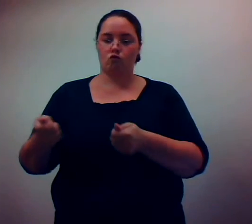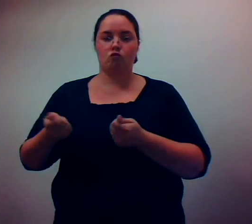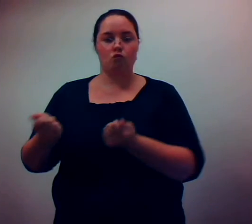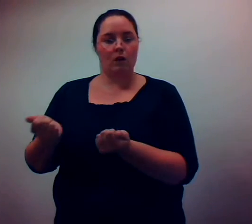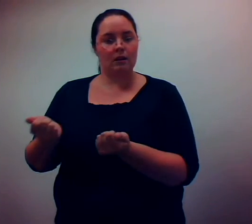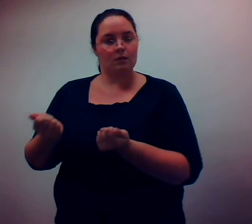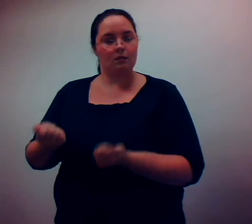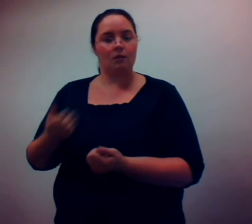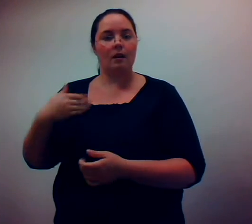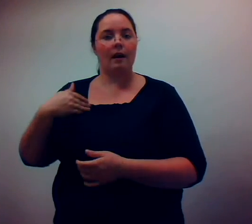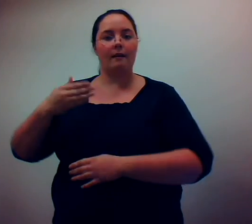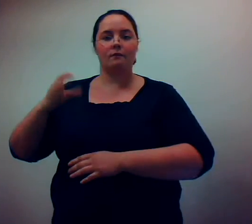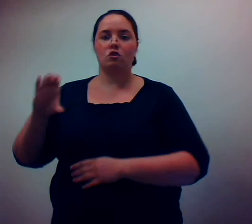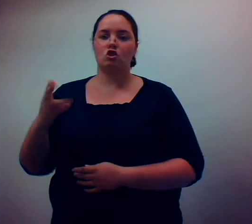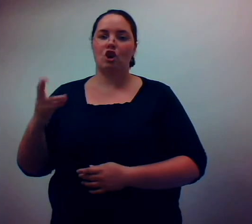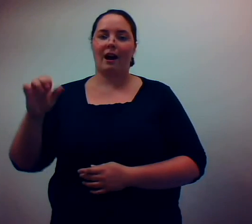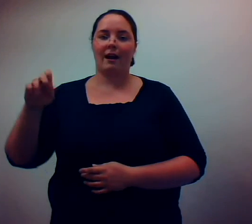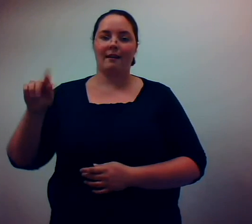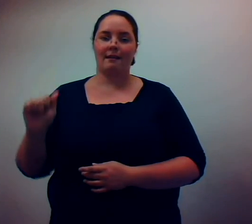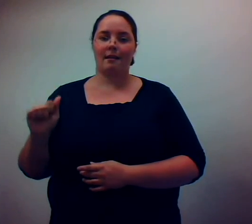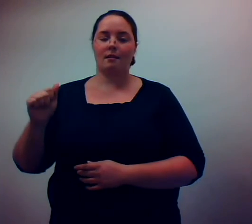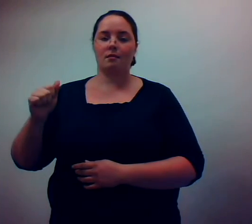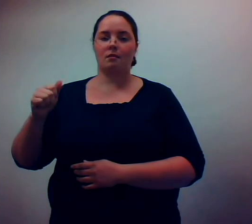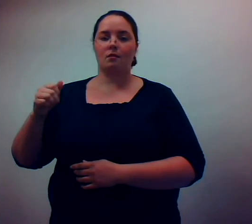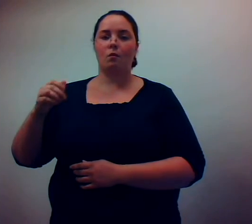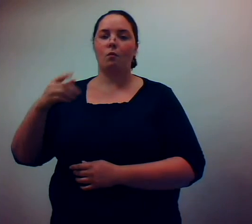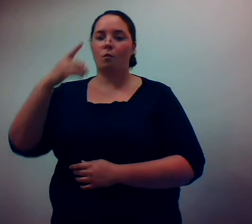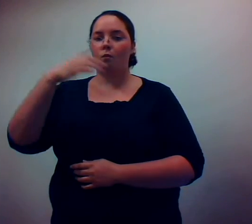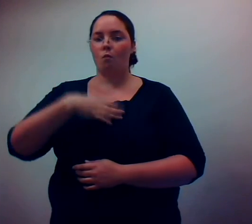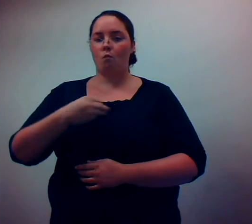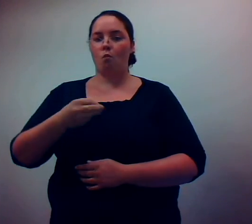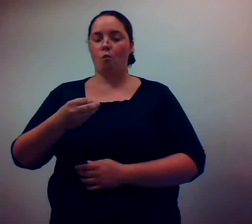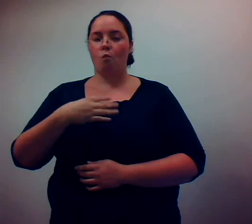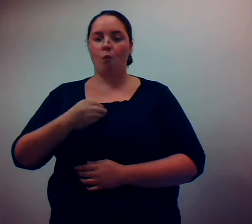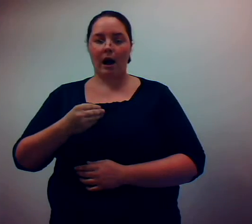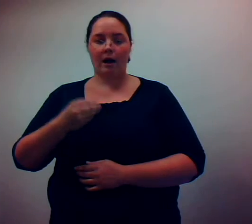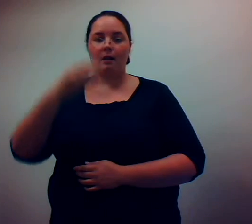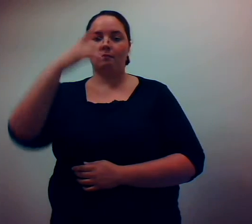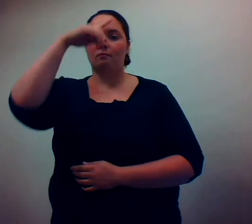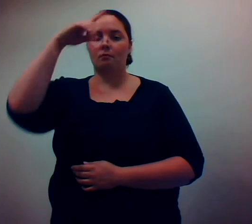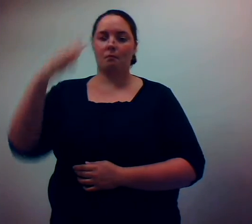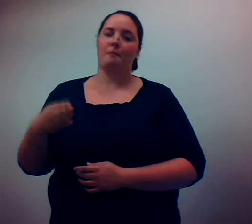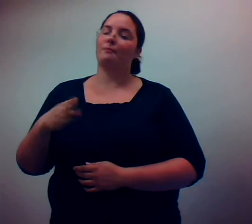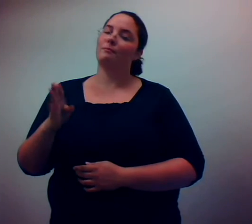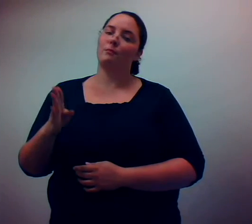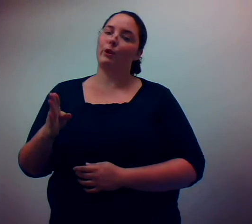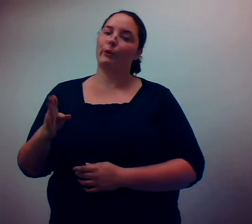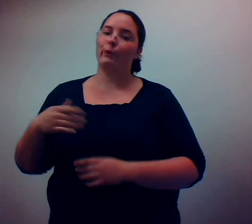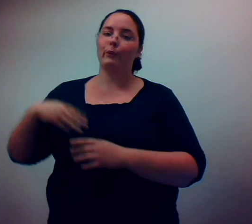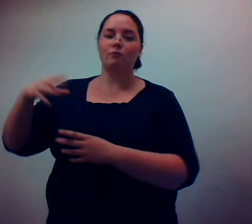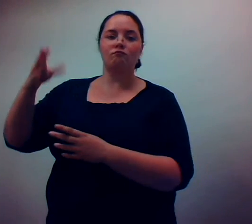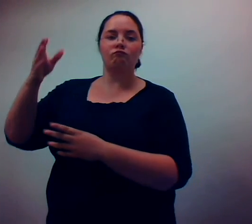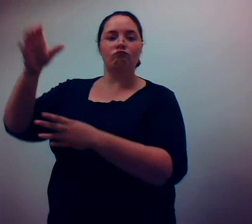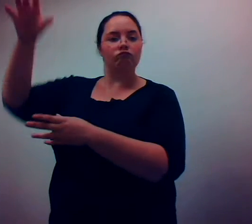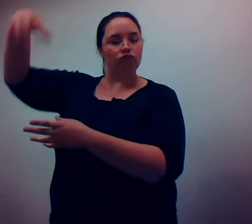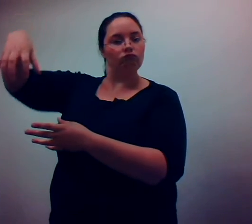Now today, my children just don't appreciate many of my antiques, but I hope that one day they will,